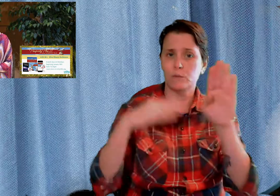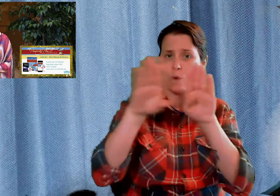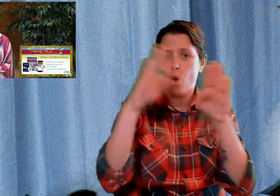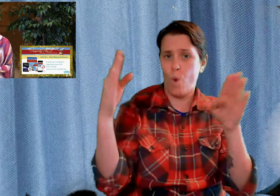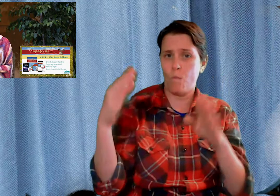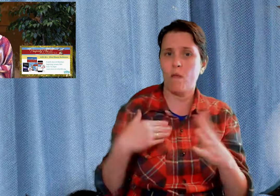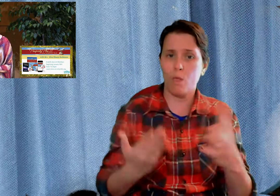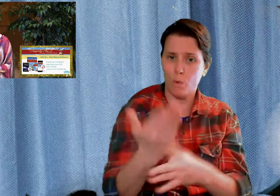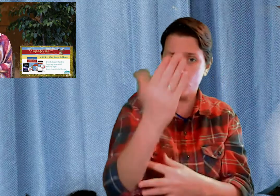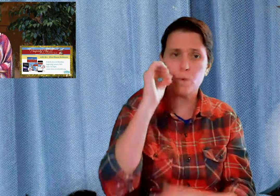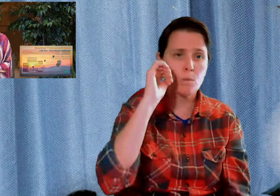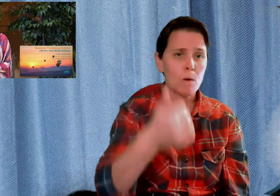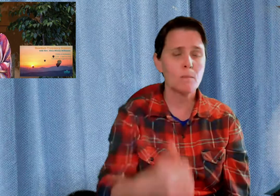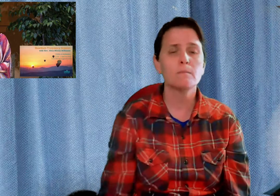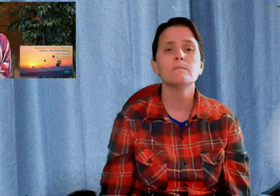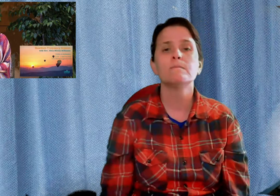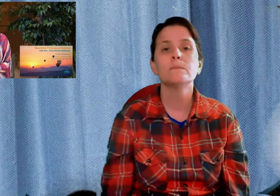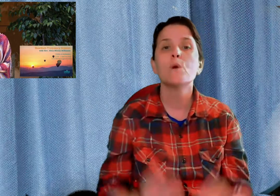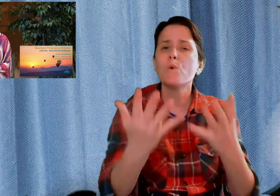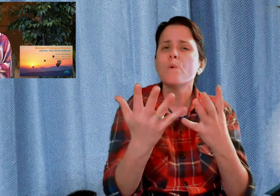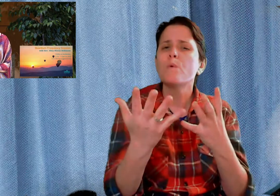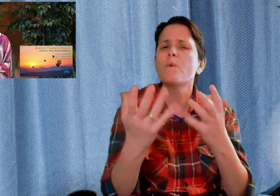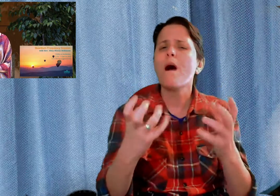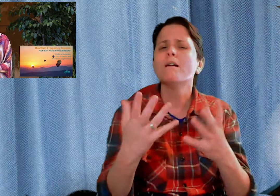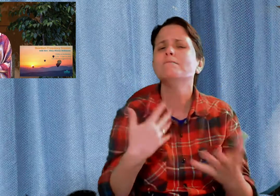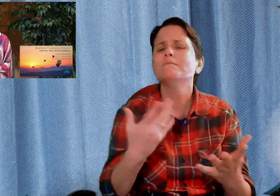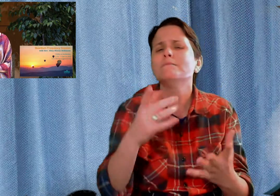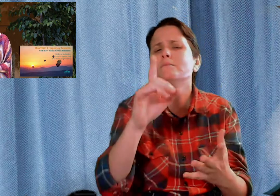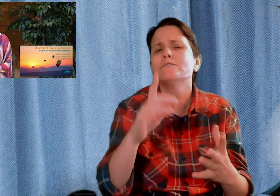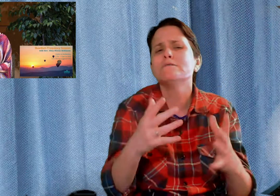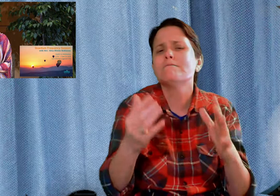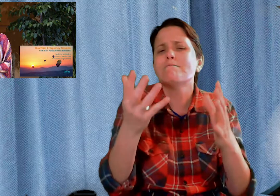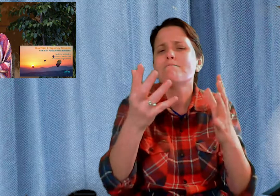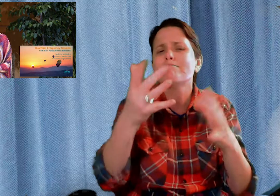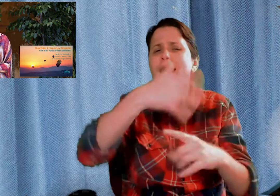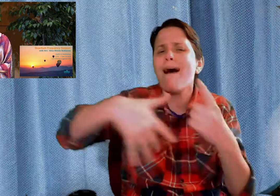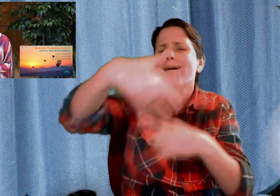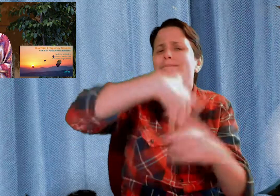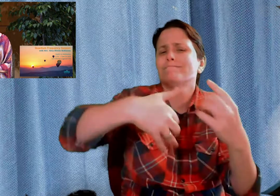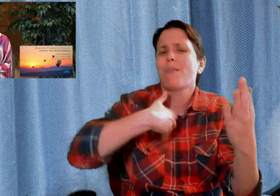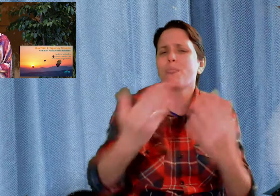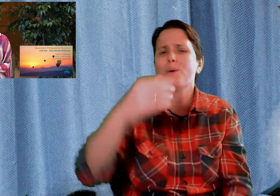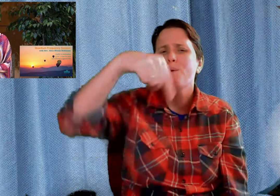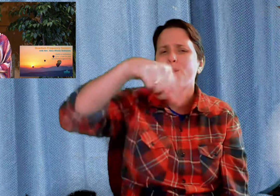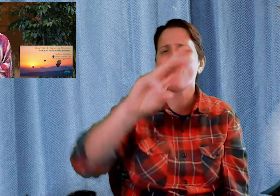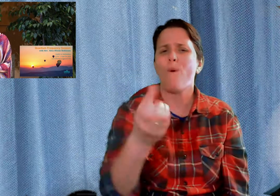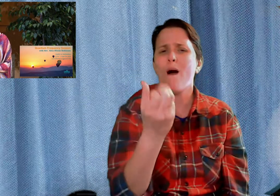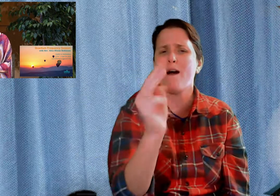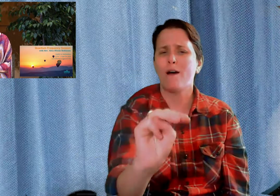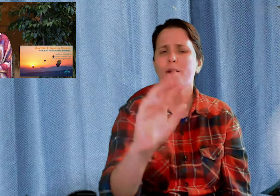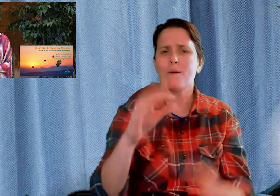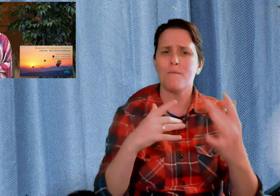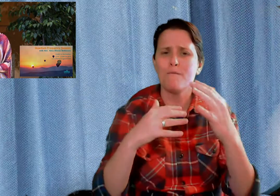Who wants to hang out in the quantum field and raise your frequency? I know I do. Well, Reverend Eliza's group quantum